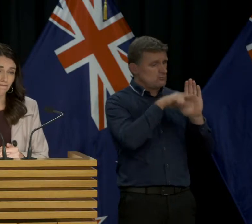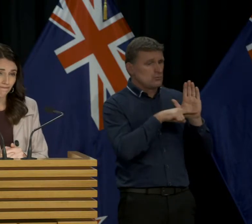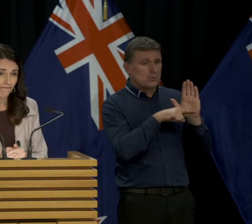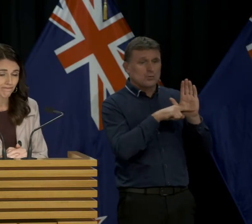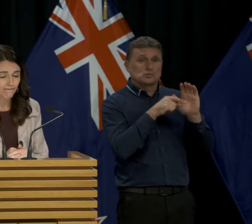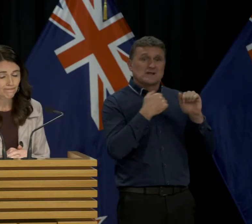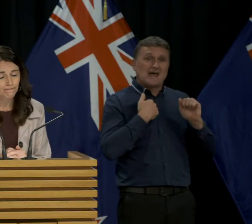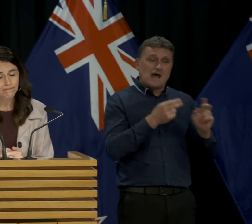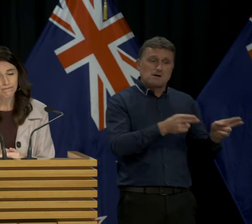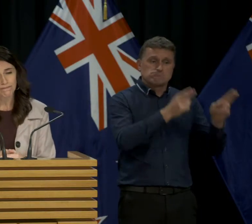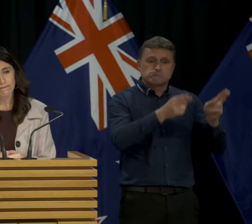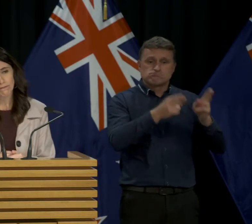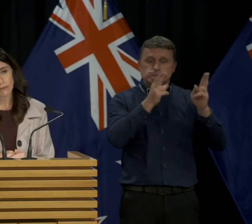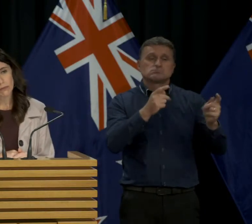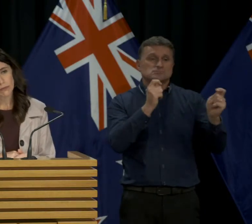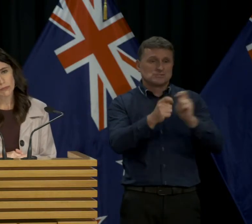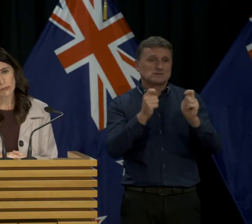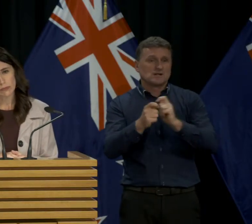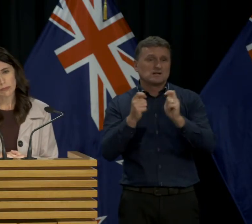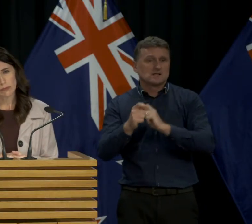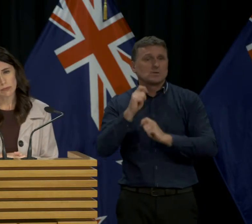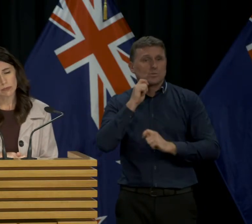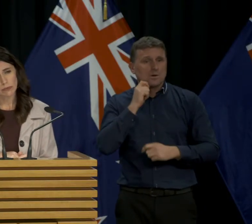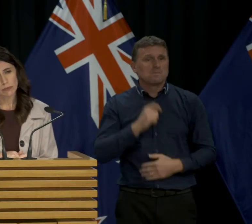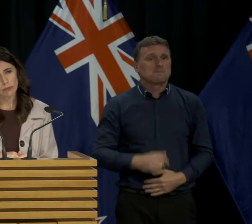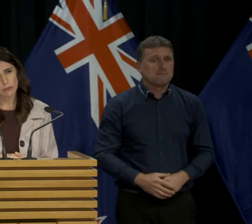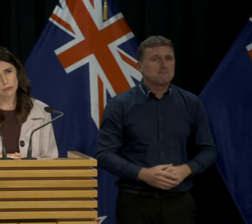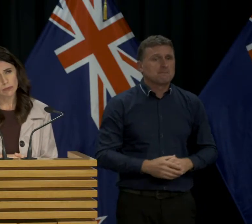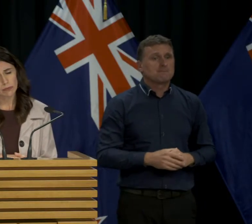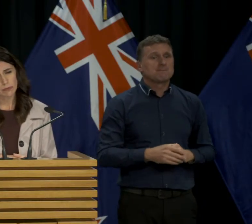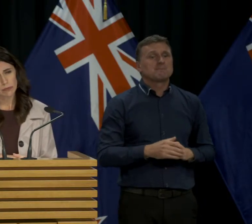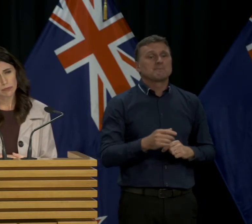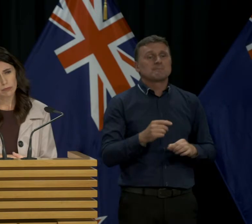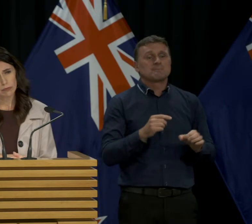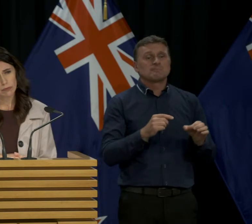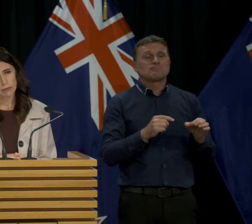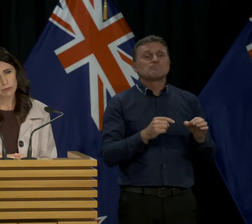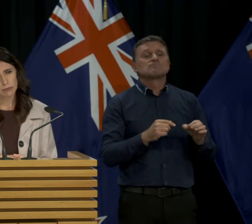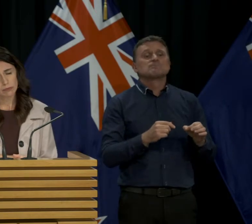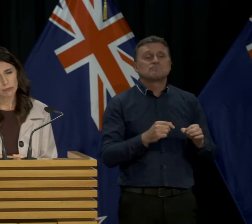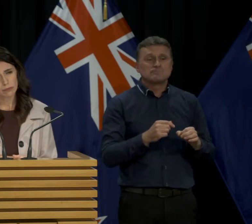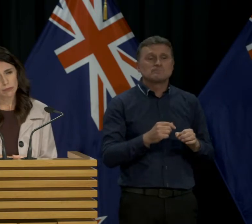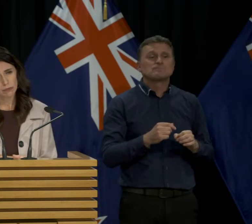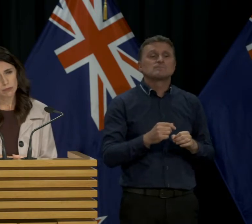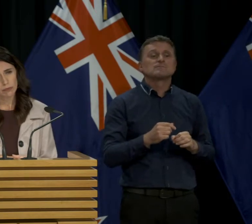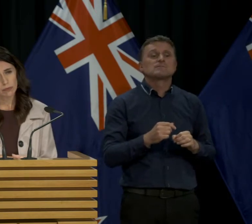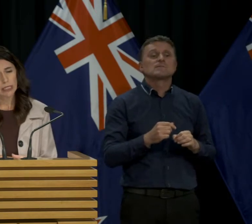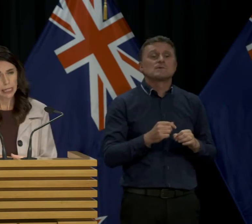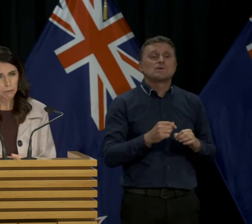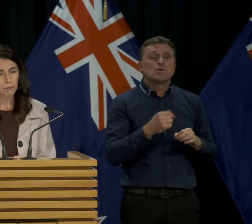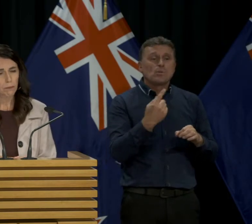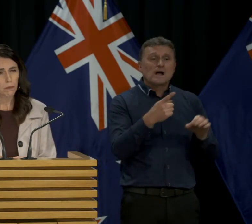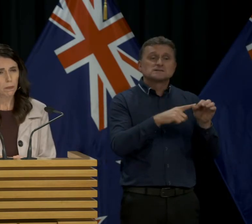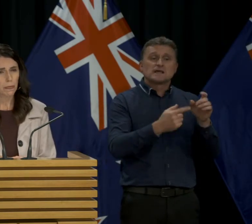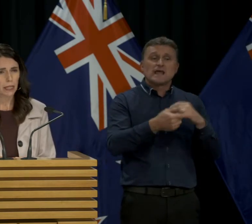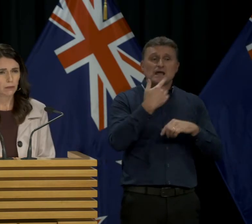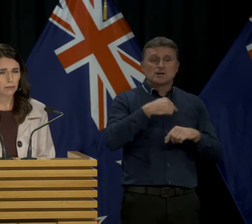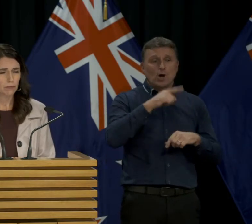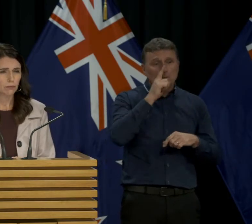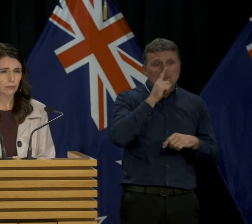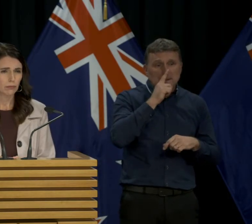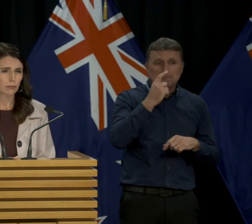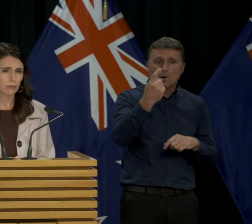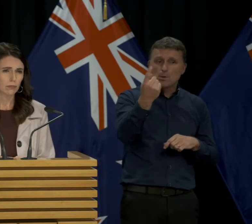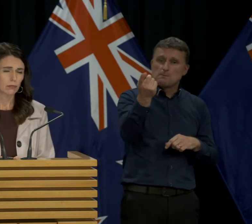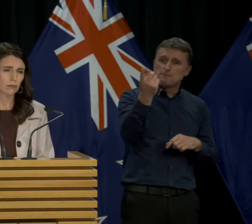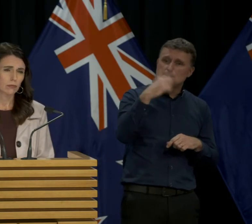facilities. Months ago, you said that one of the country's priorities would be to bring people who were separated from their lives back to New Zealand. Yep. Some of those people still can't